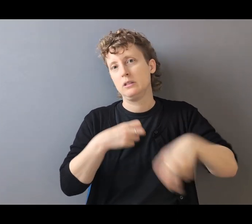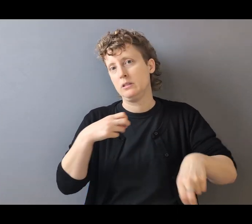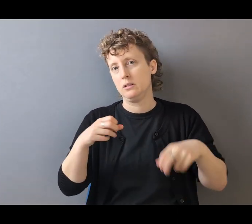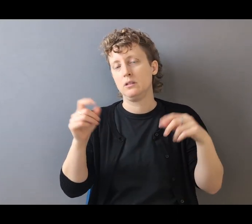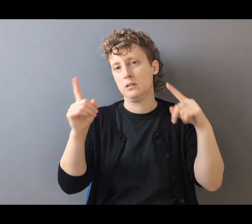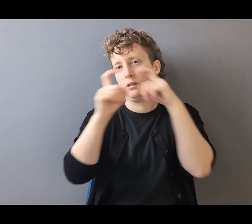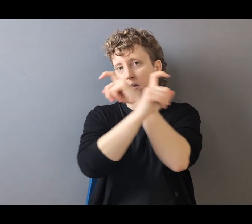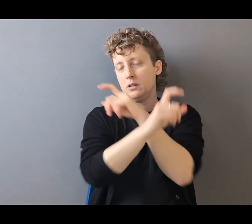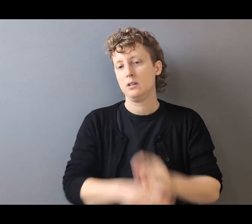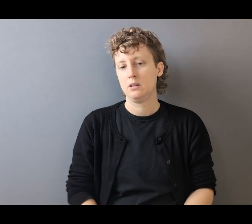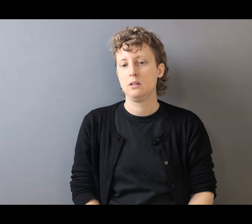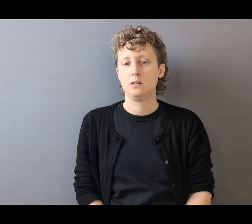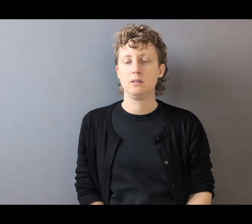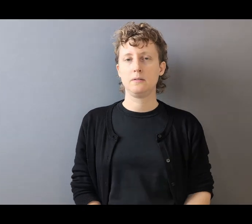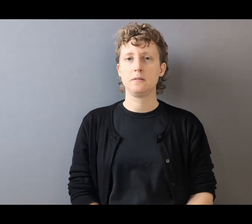the